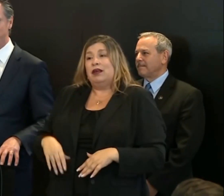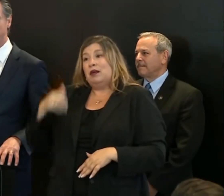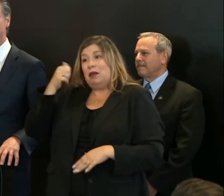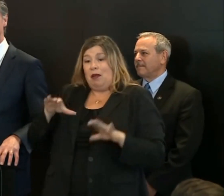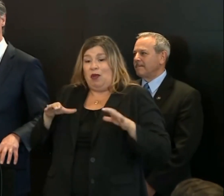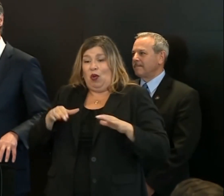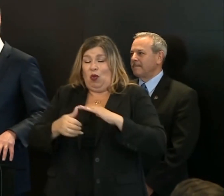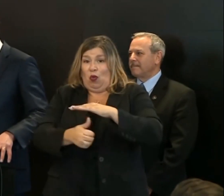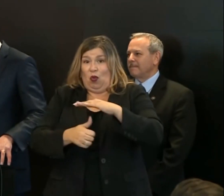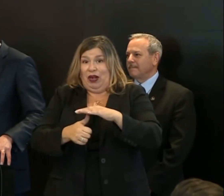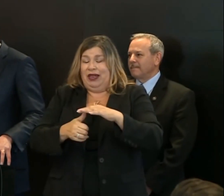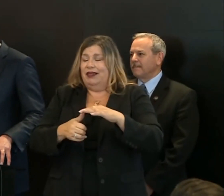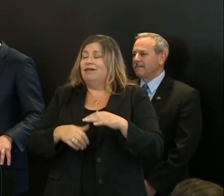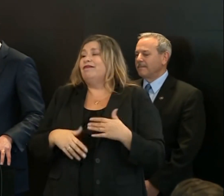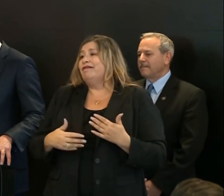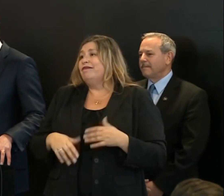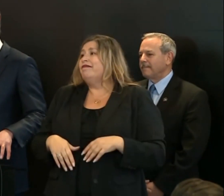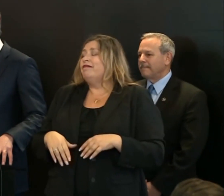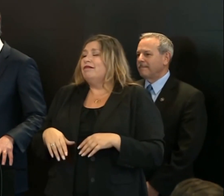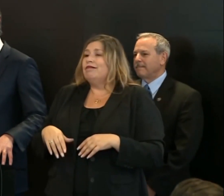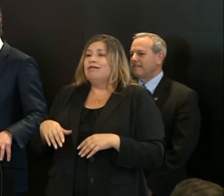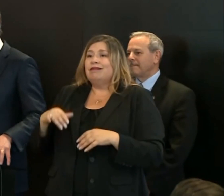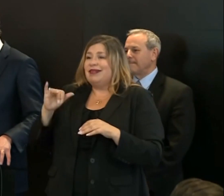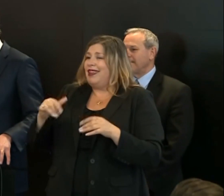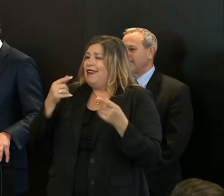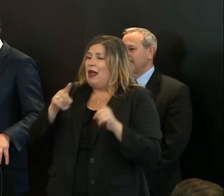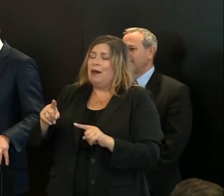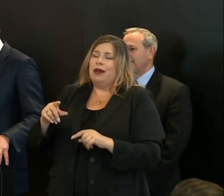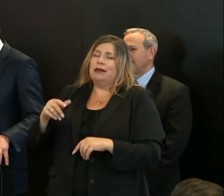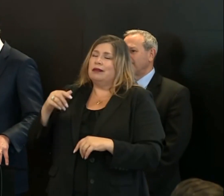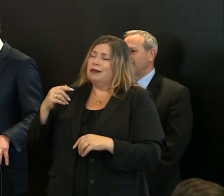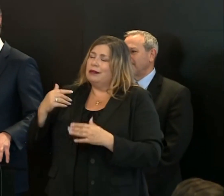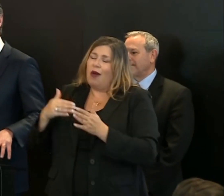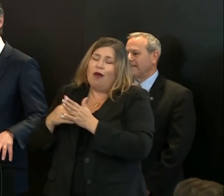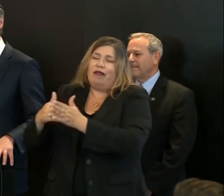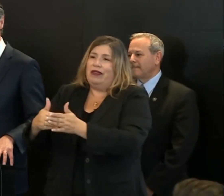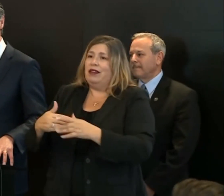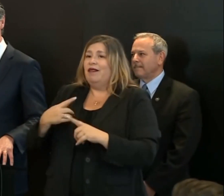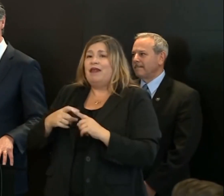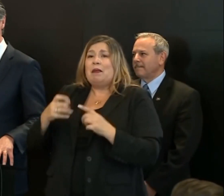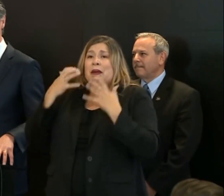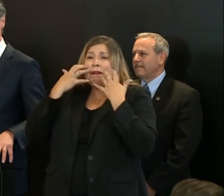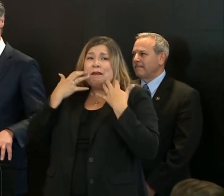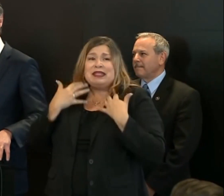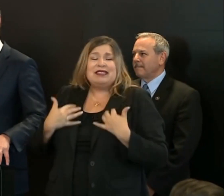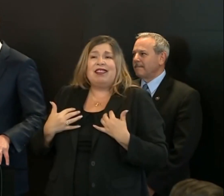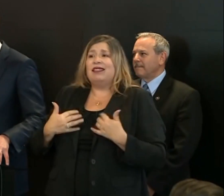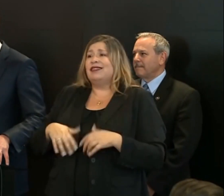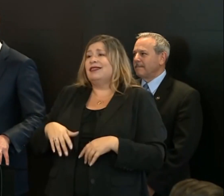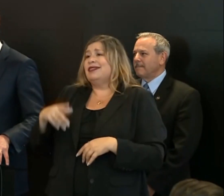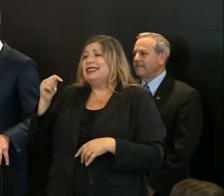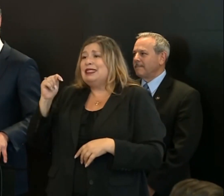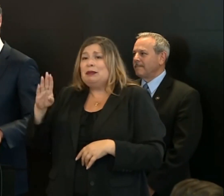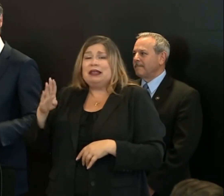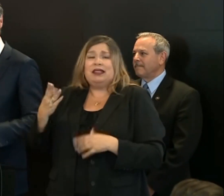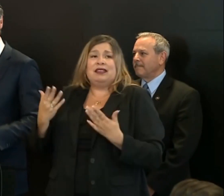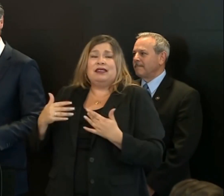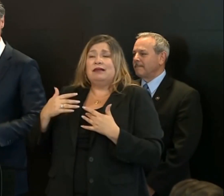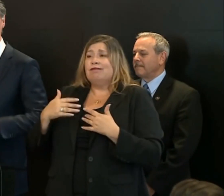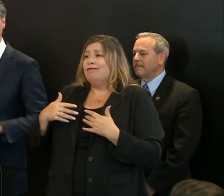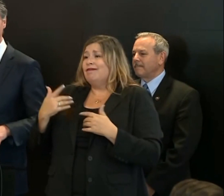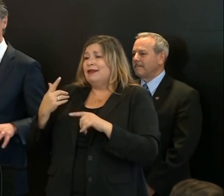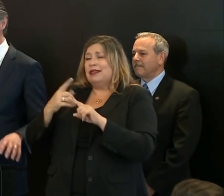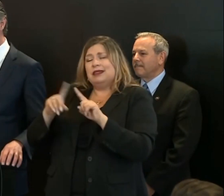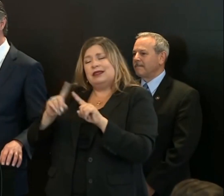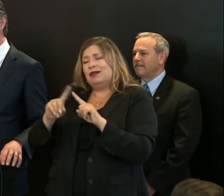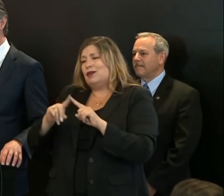quarantining people, isolating people happens all of the time, from measles to TB These